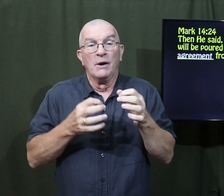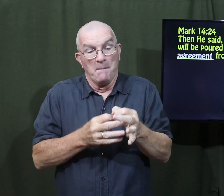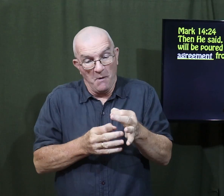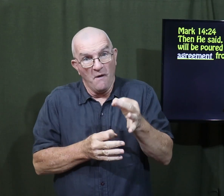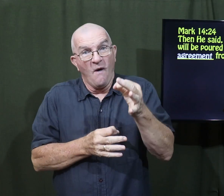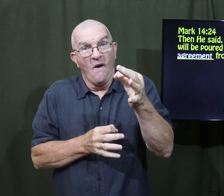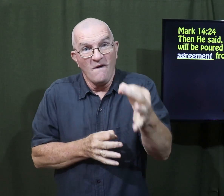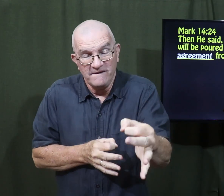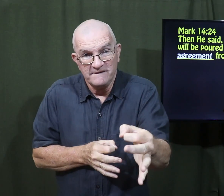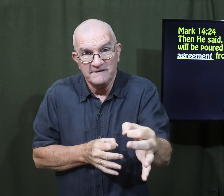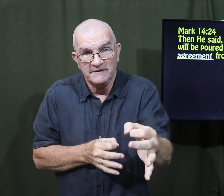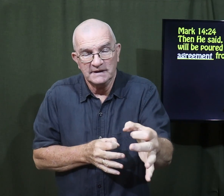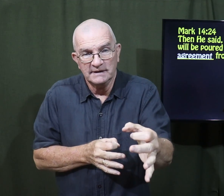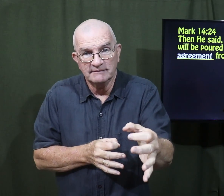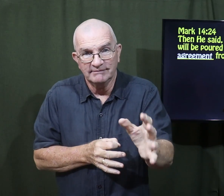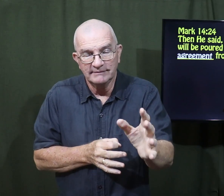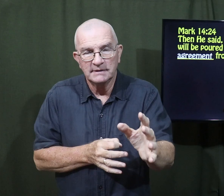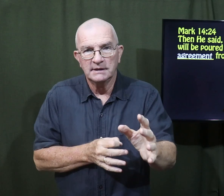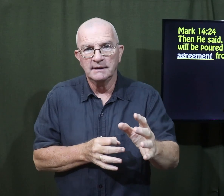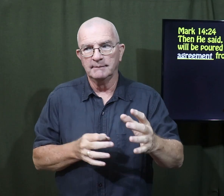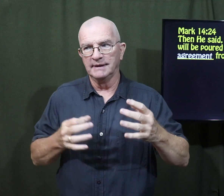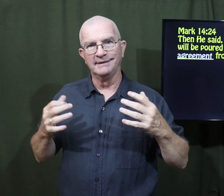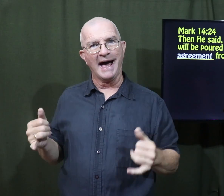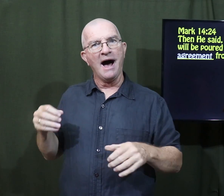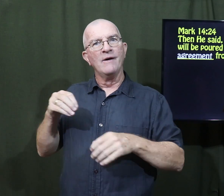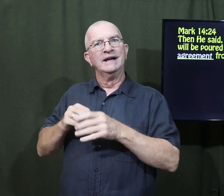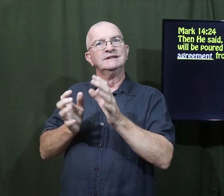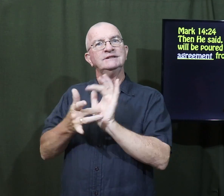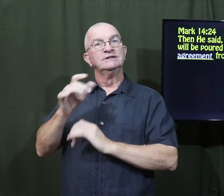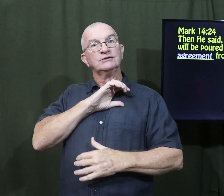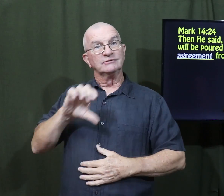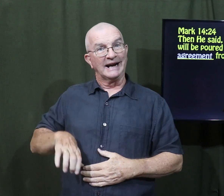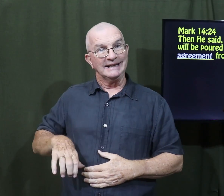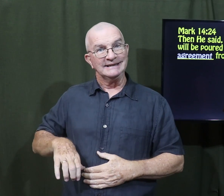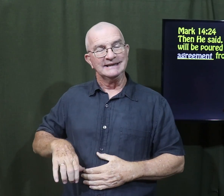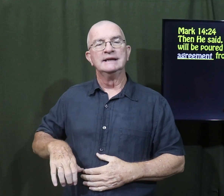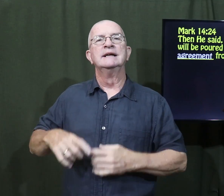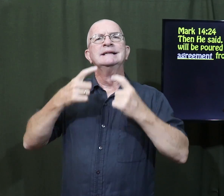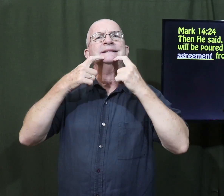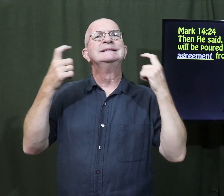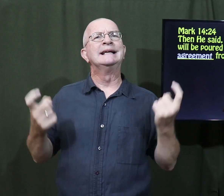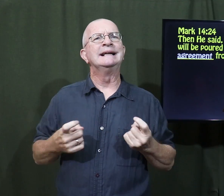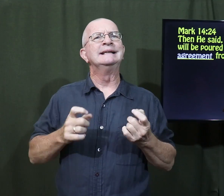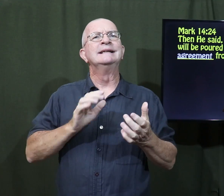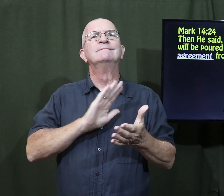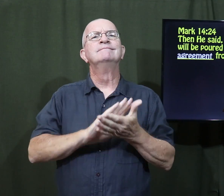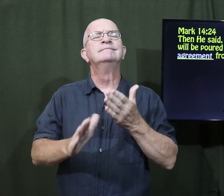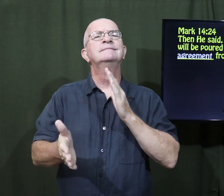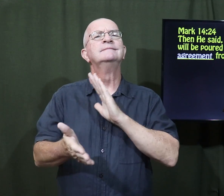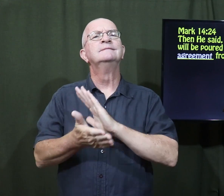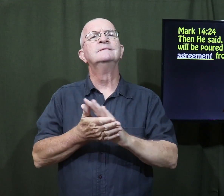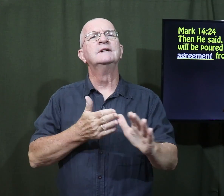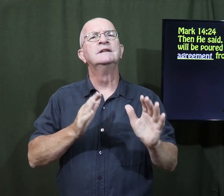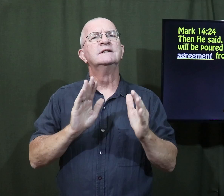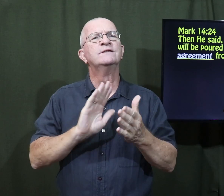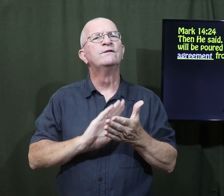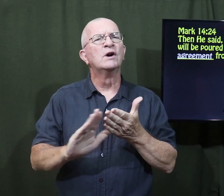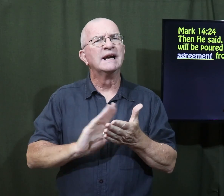was postponed. But now in Jesus Christ, sin is forgiven.